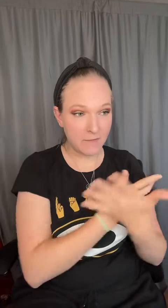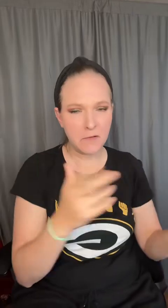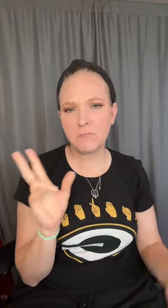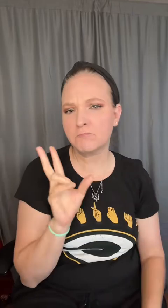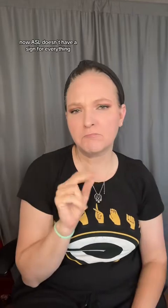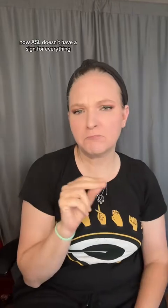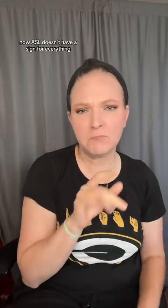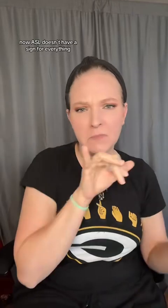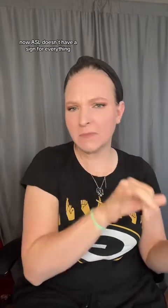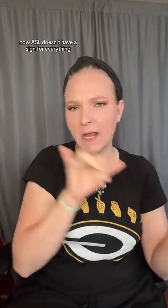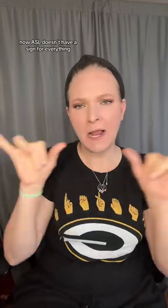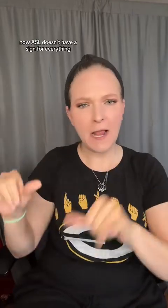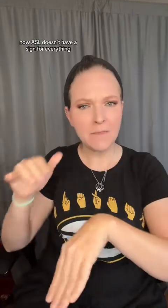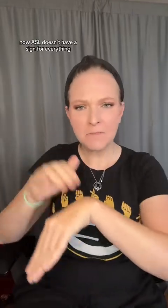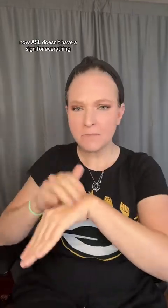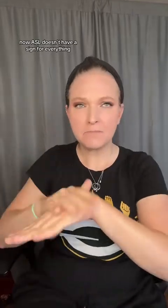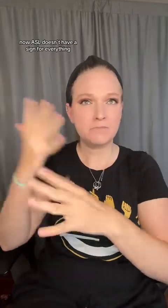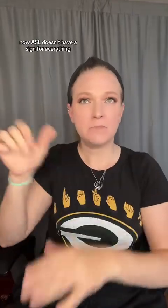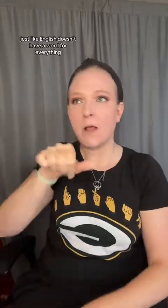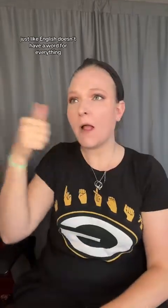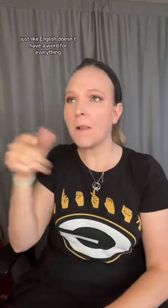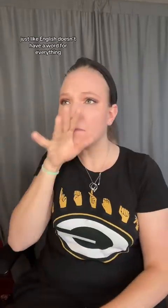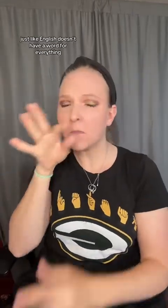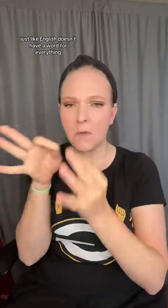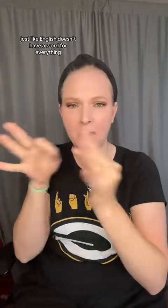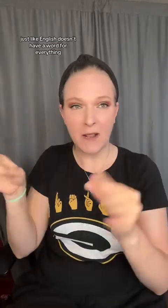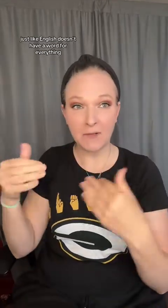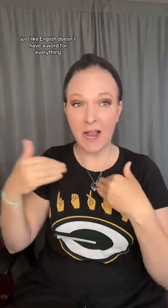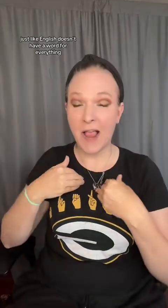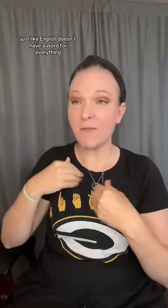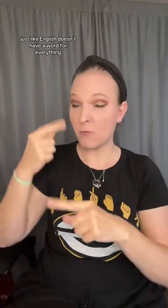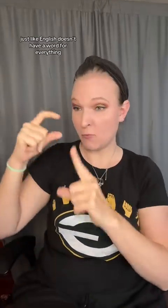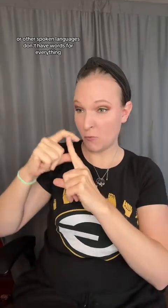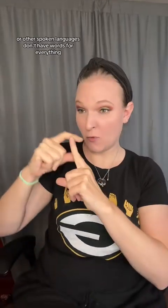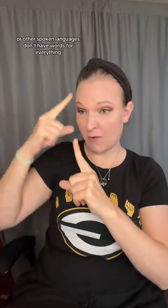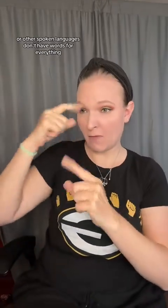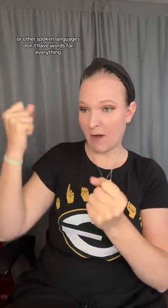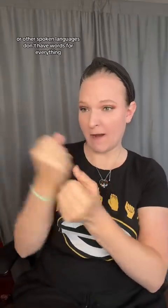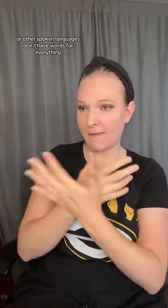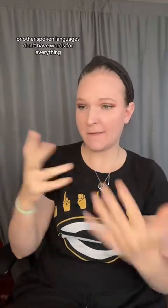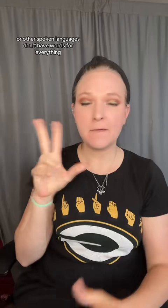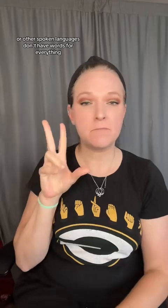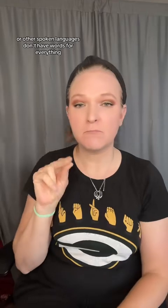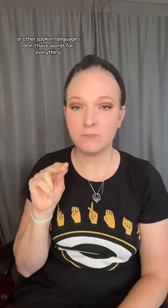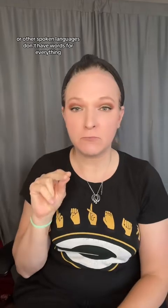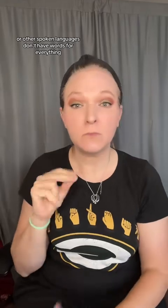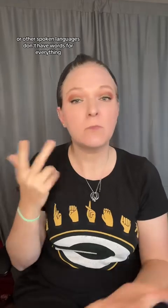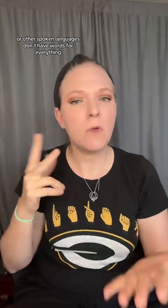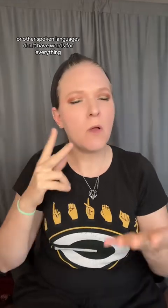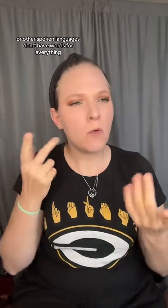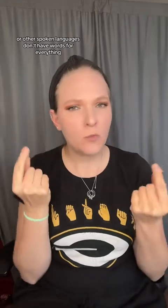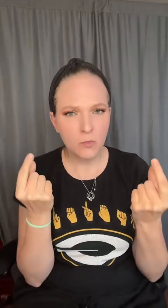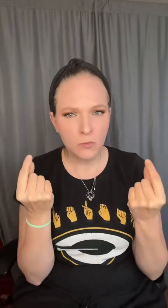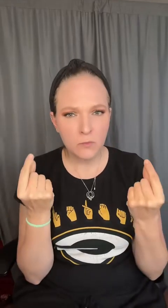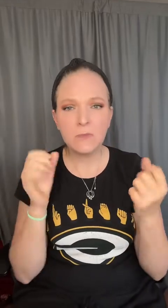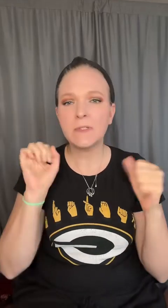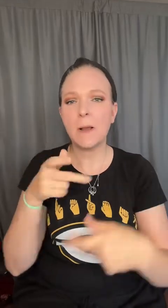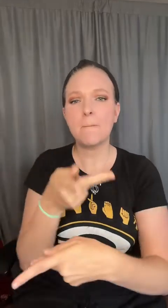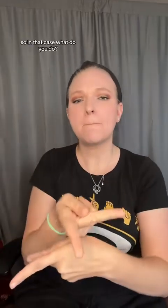Now, ASL doesn't have a sign for everything, just like English doesn't have a word for anything, or other spoken languages don't have words for everything. So in